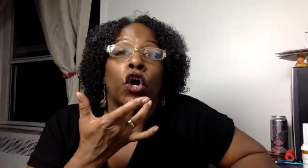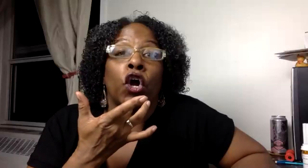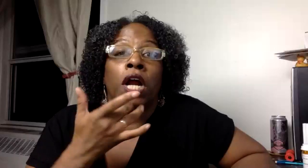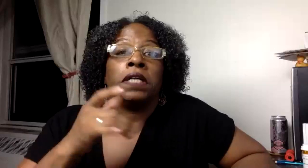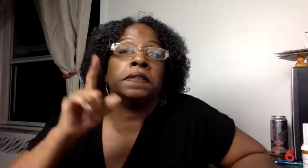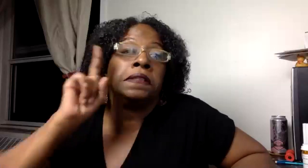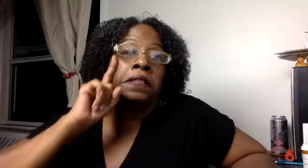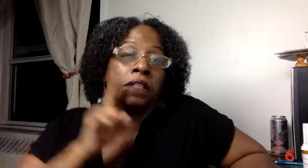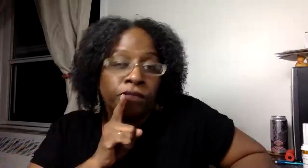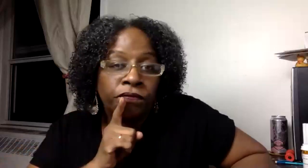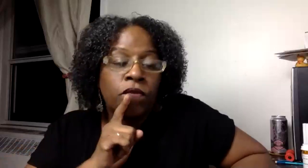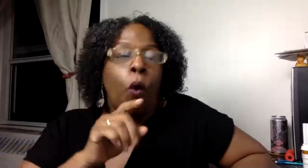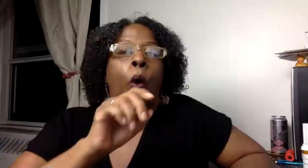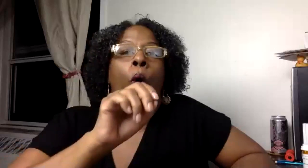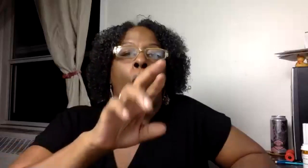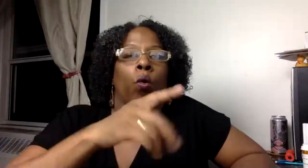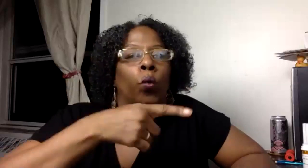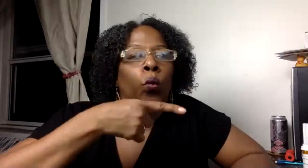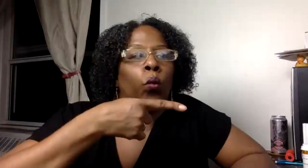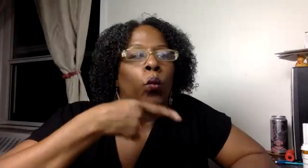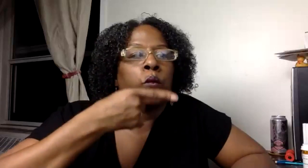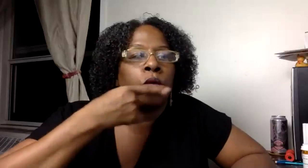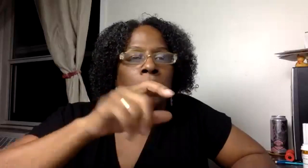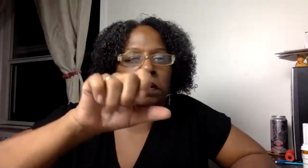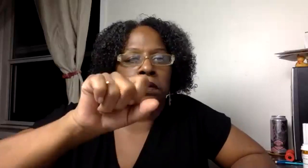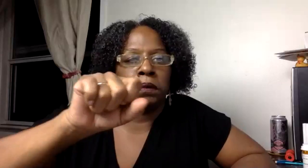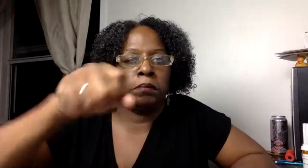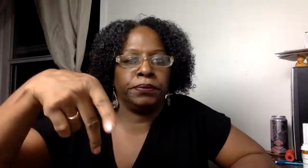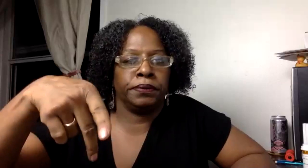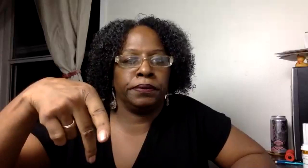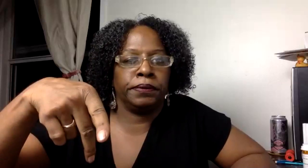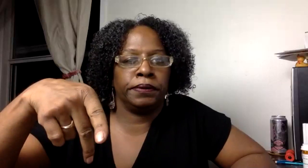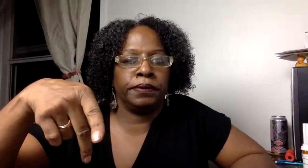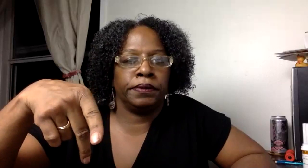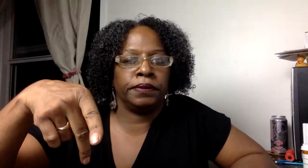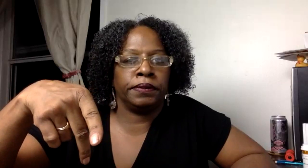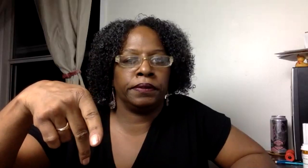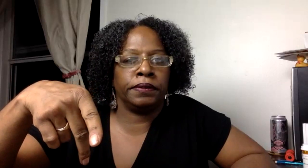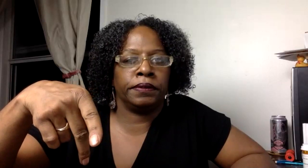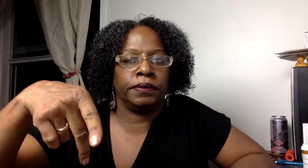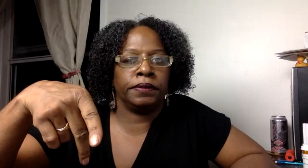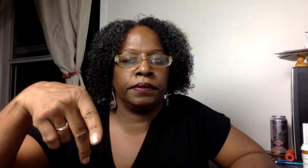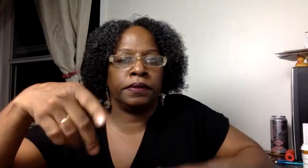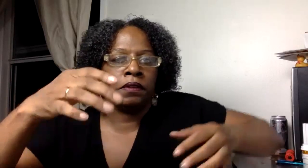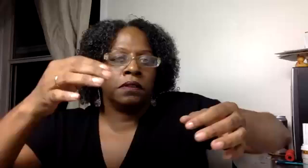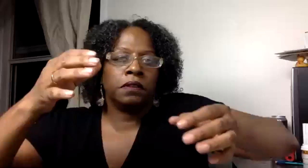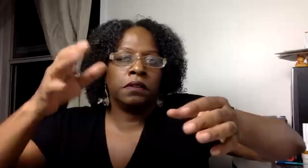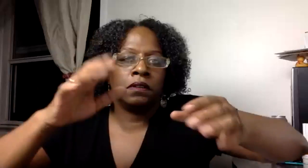I was just asking your experience as a deaf-blind person. Do you prefer someone who is deaf an SSP or a hearing SSP?